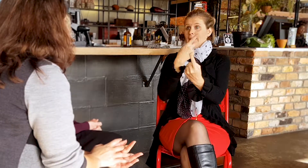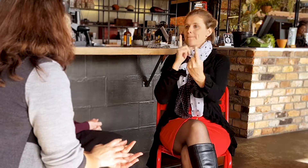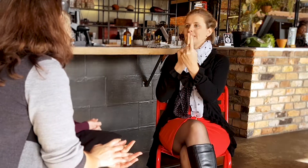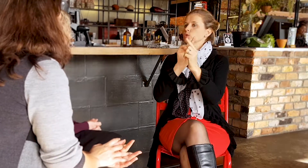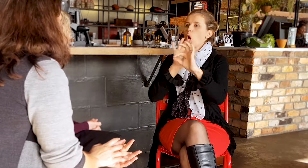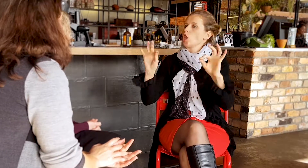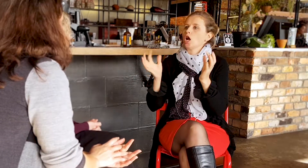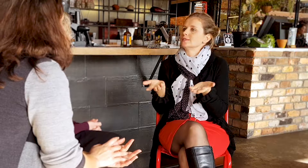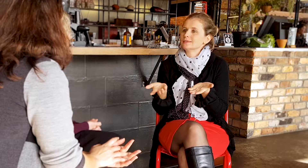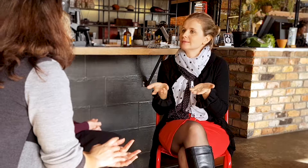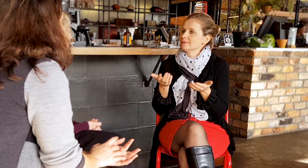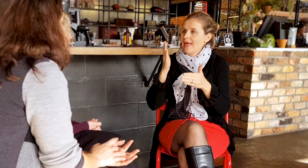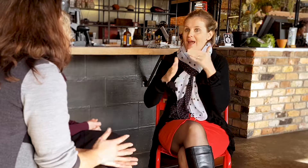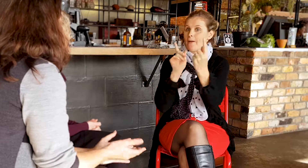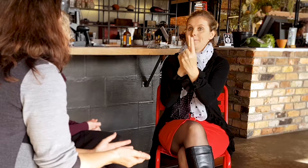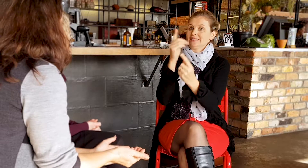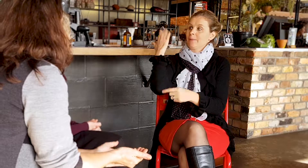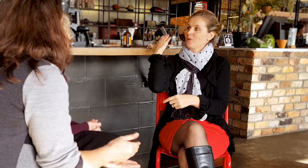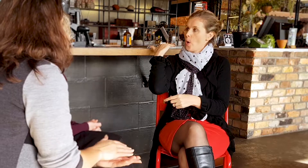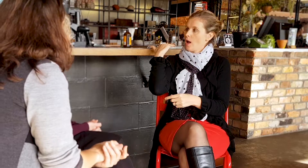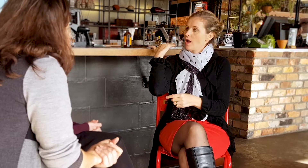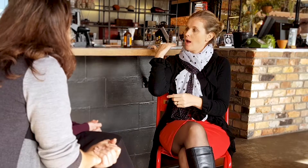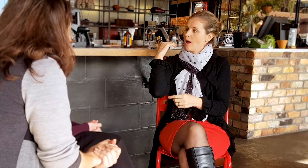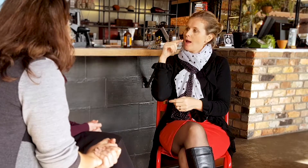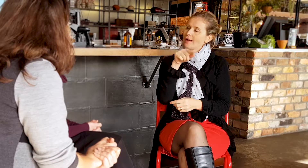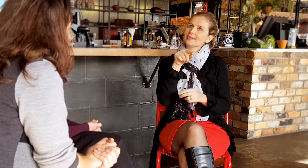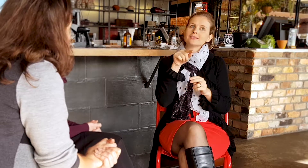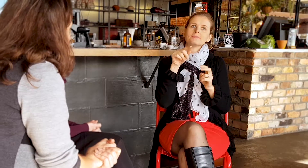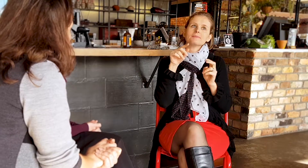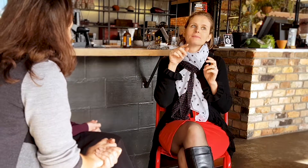It doesn't matter, you know, whether we've known each other previously or not.